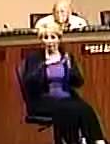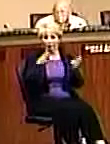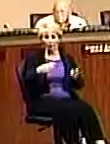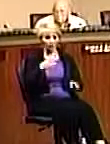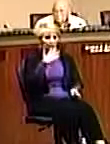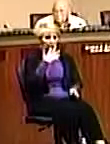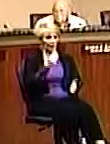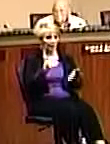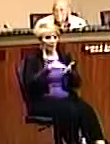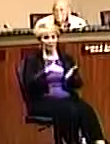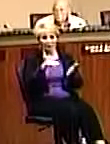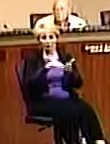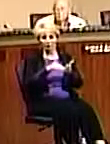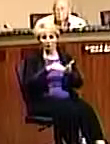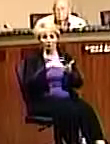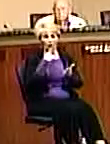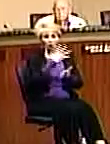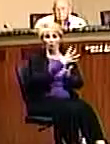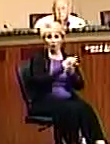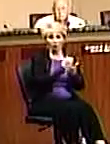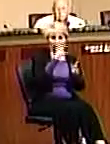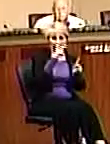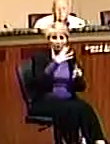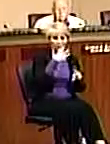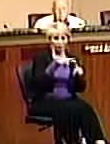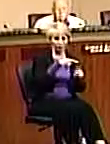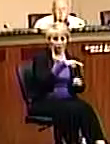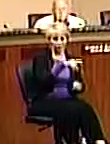speak to refute someone that spoke before you.